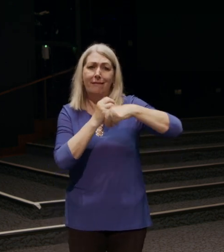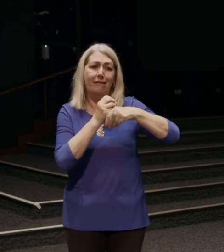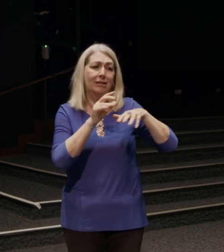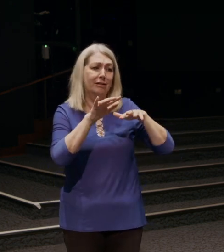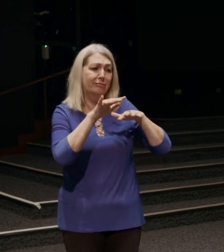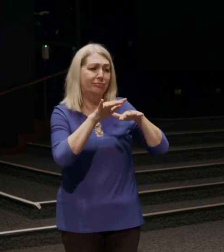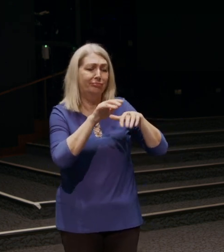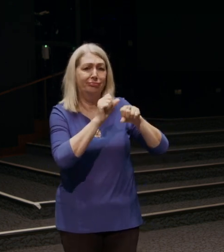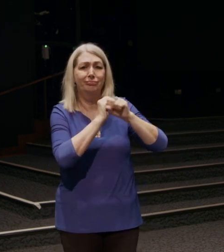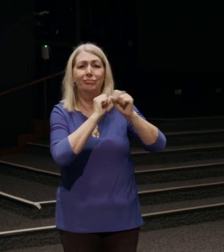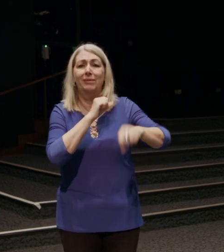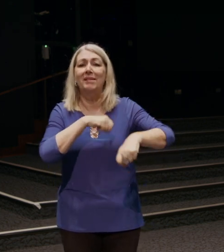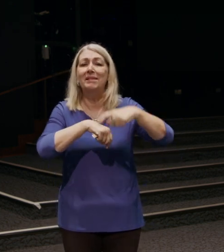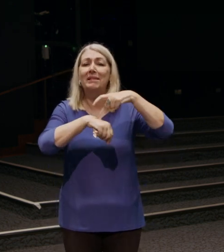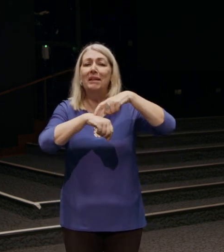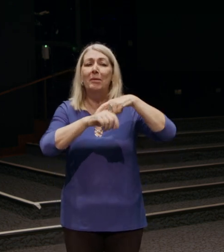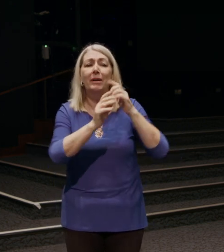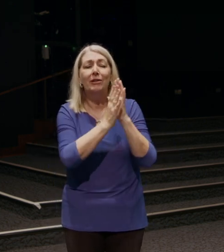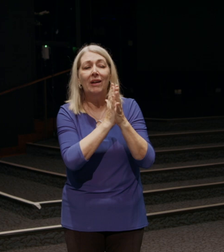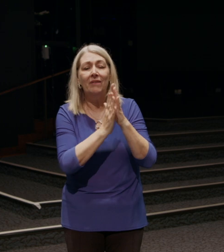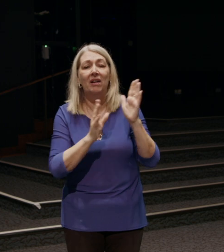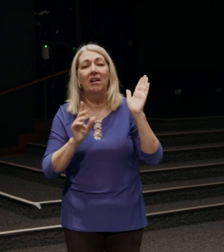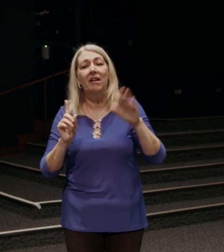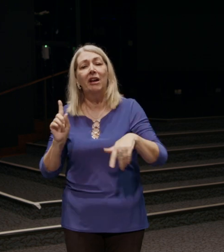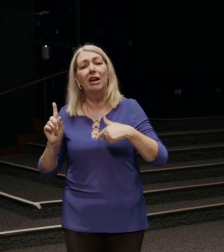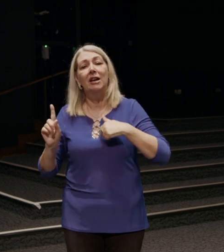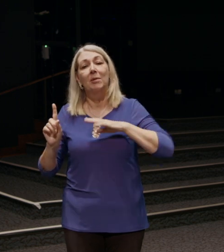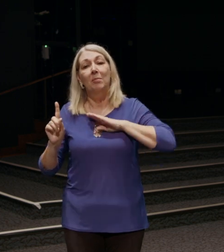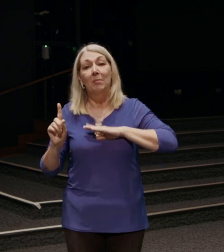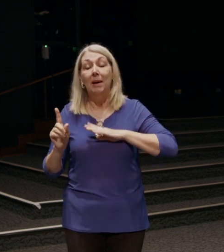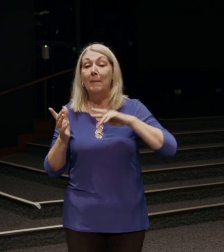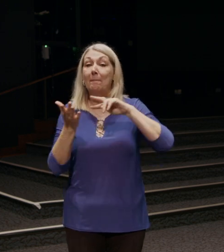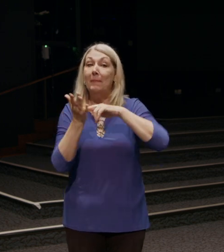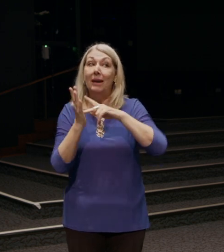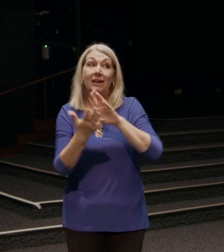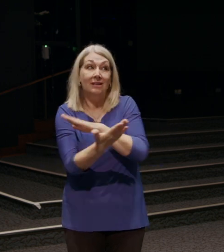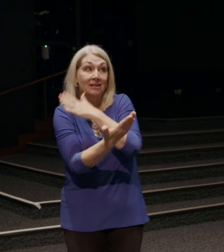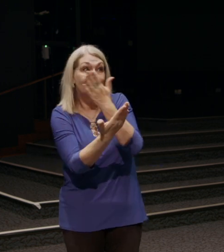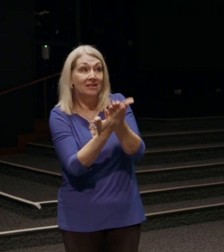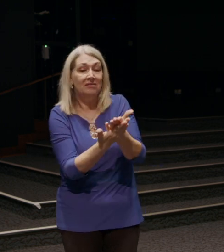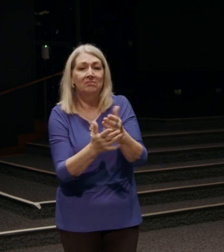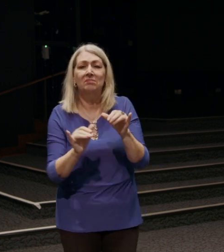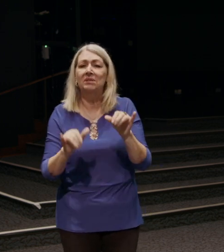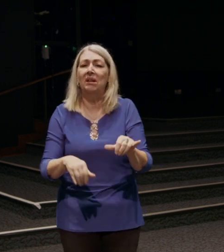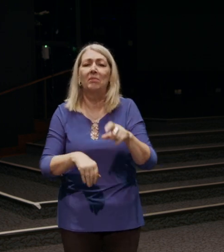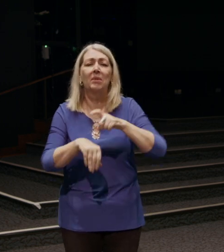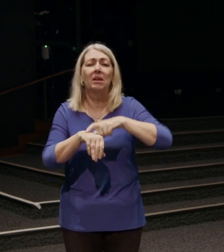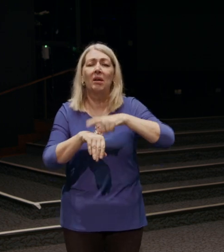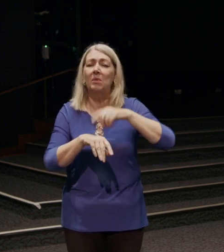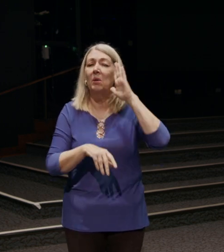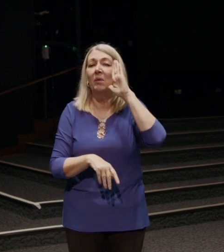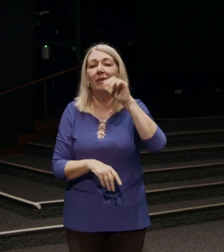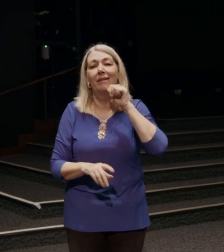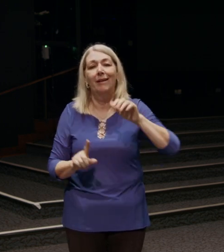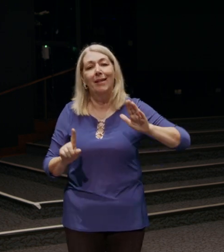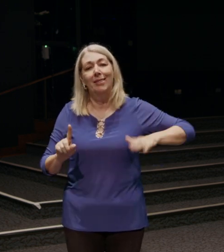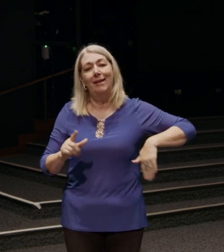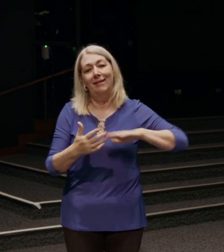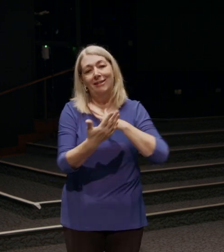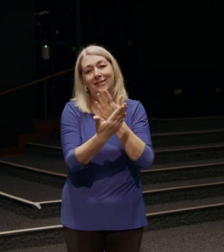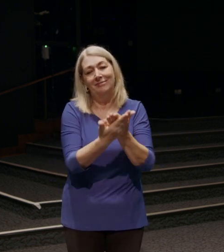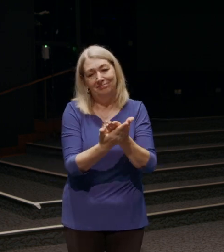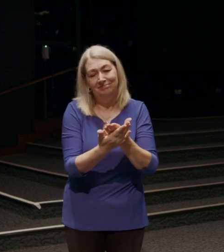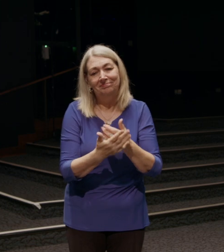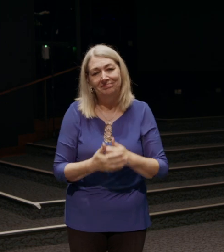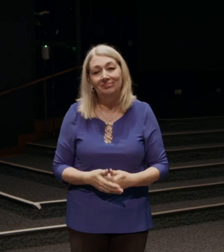traffic, the time in which I was going to get to my destination didn't change. And when I was listening